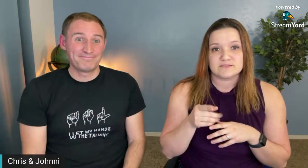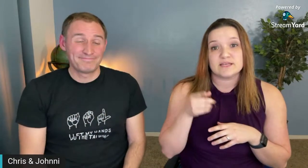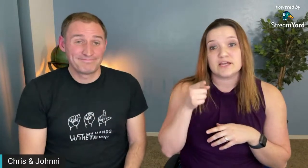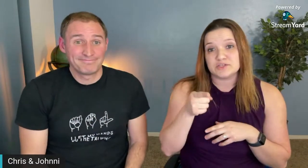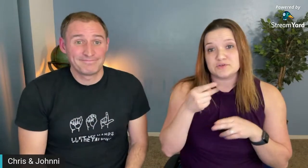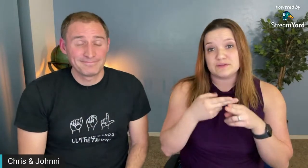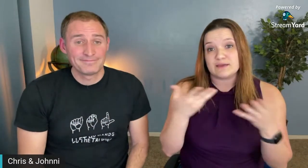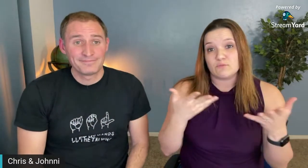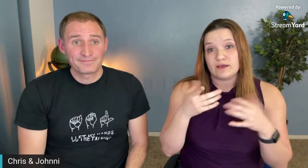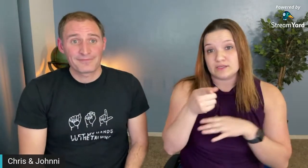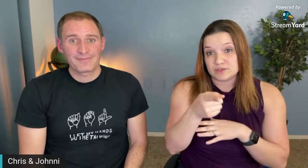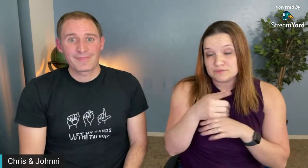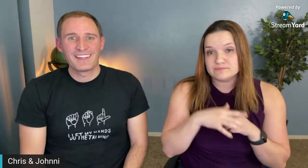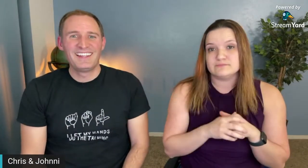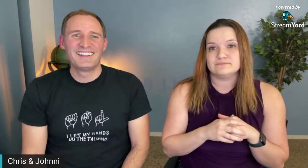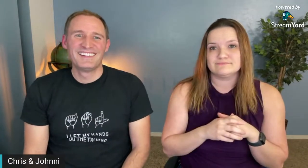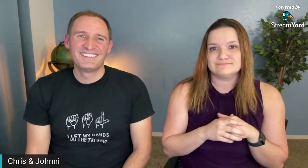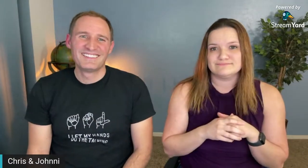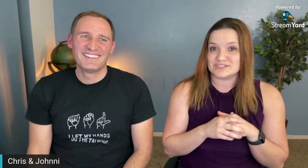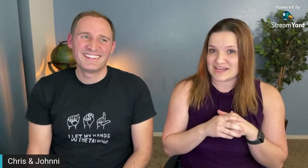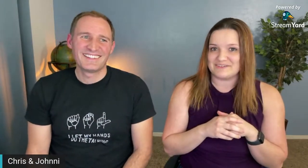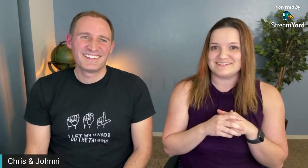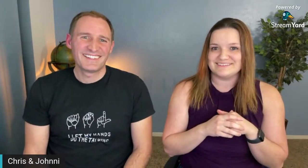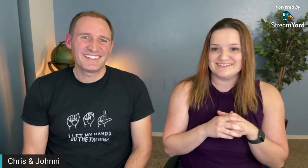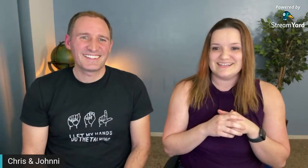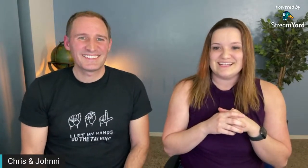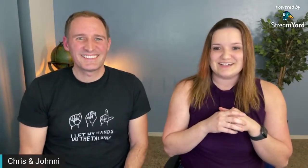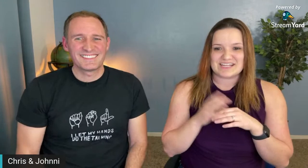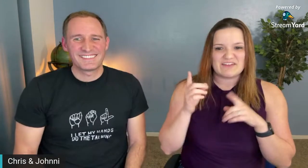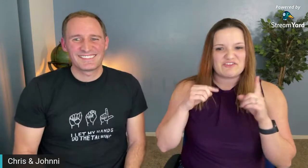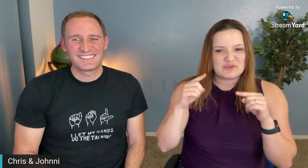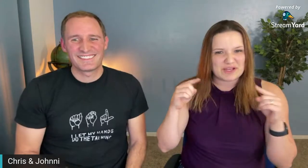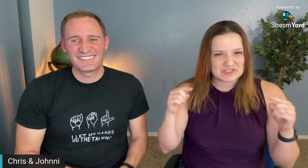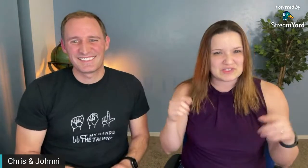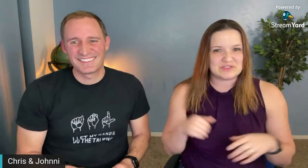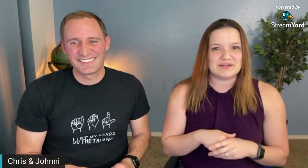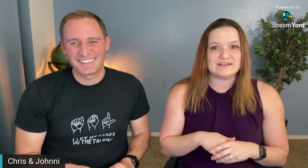Yeah, you name what you. There's that one. There's kind of a few ways you could do it,